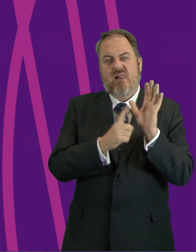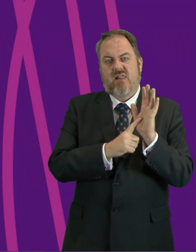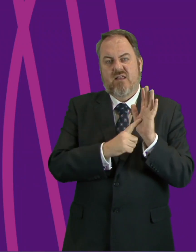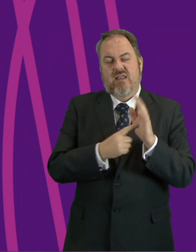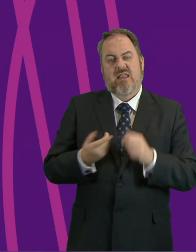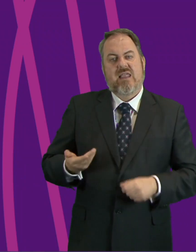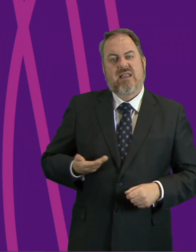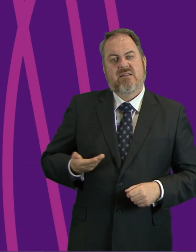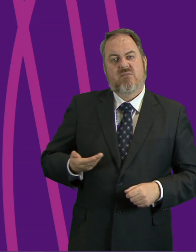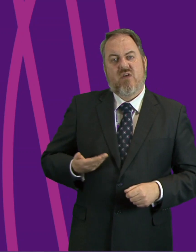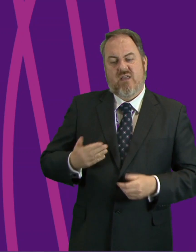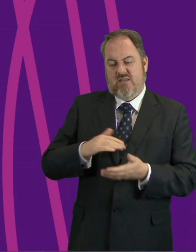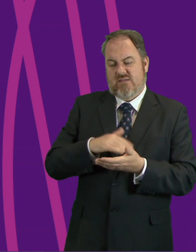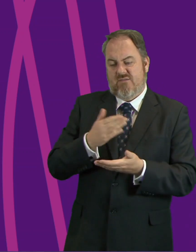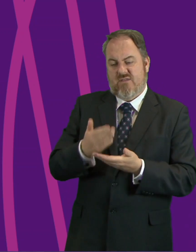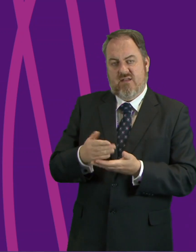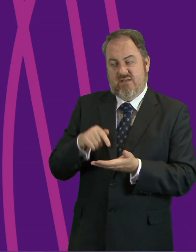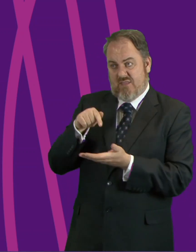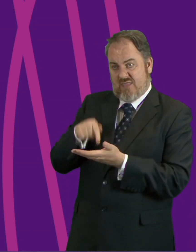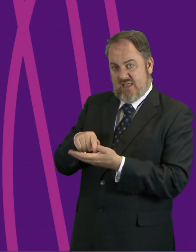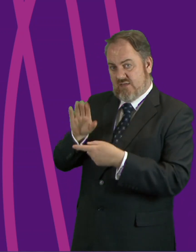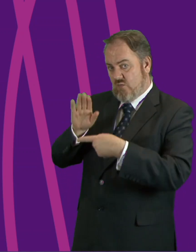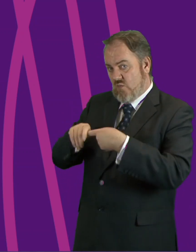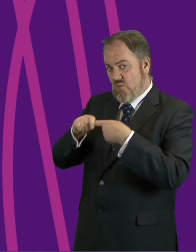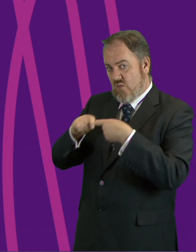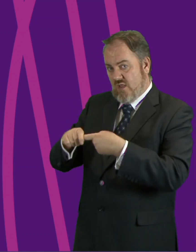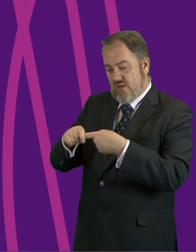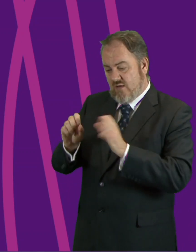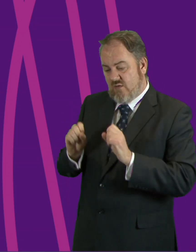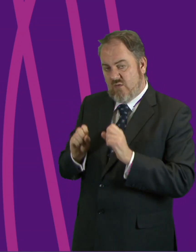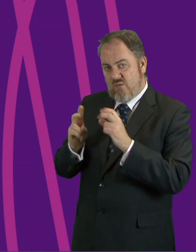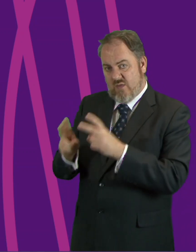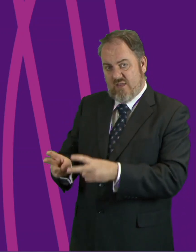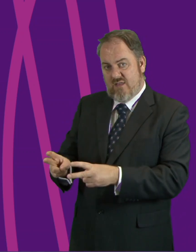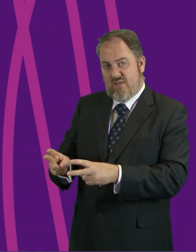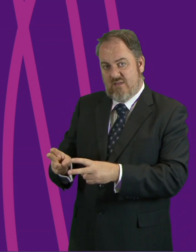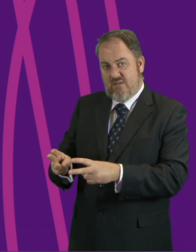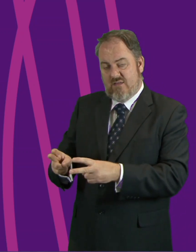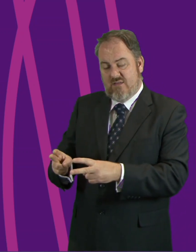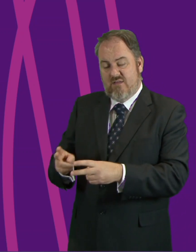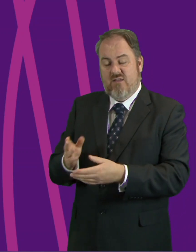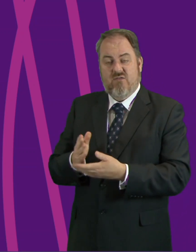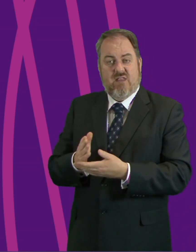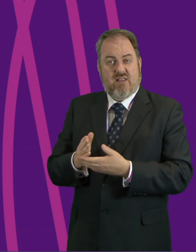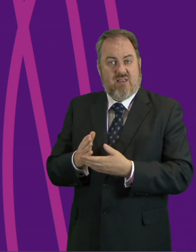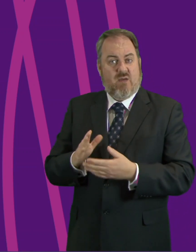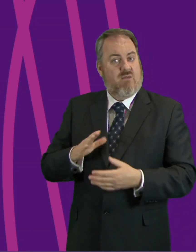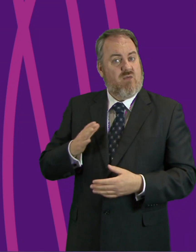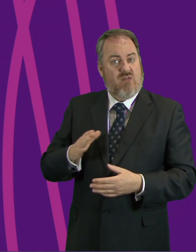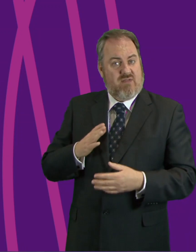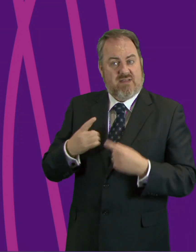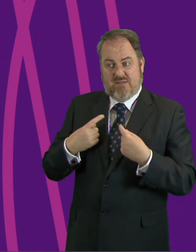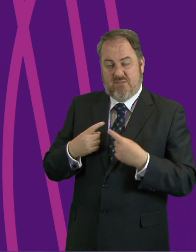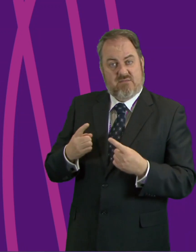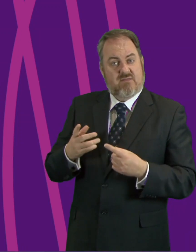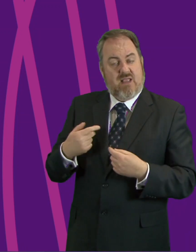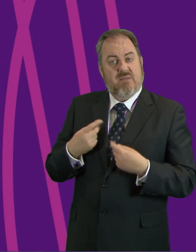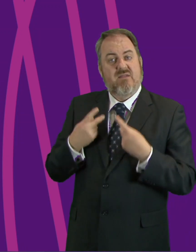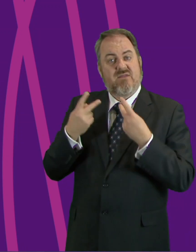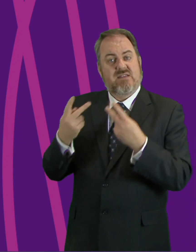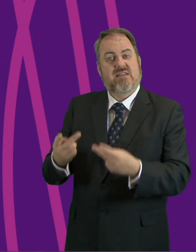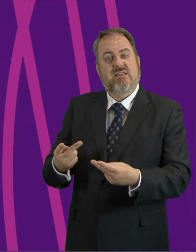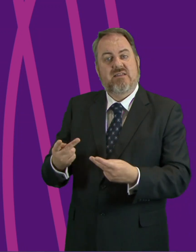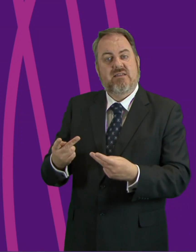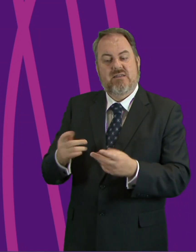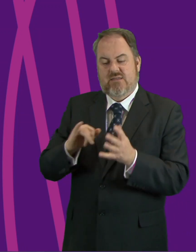of companies that Kenny Gibson is talking about. I, not that long before this outbreak started, visited Spirit